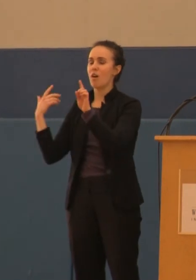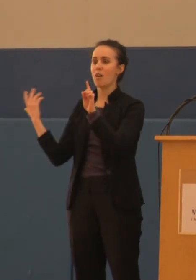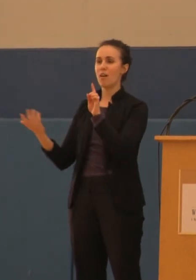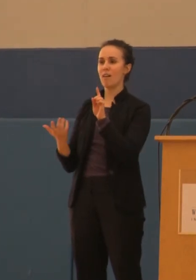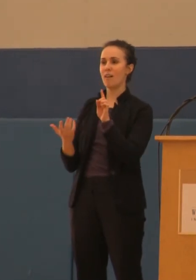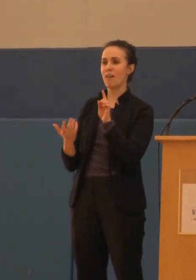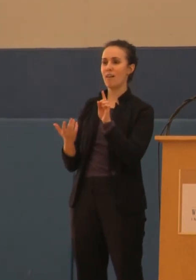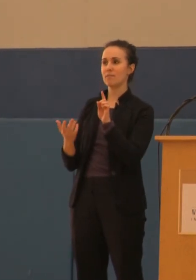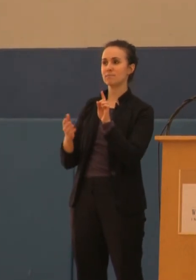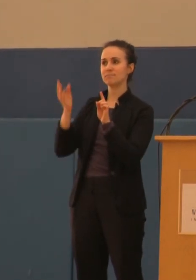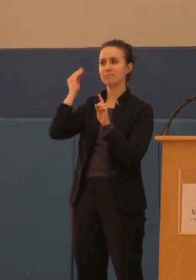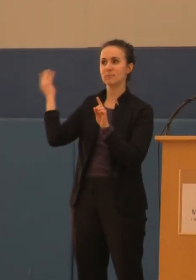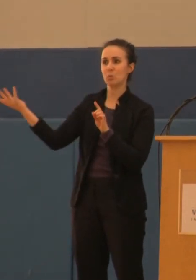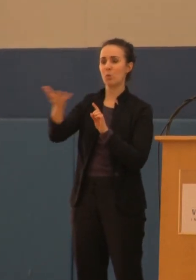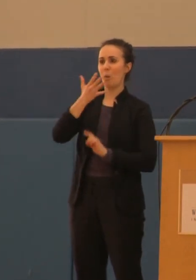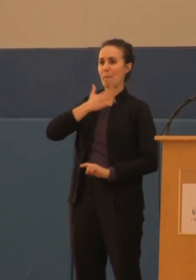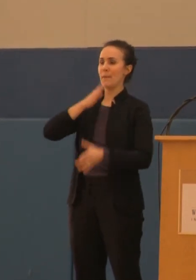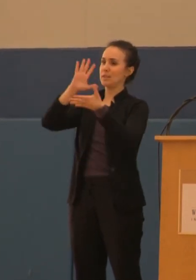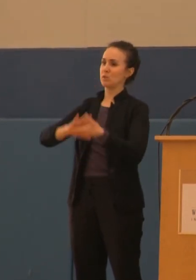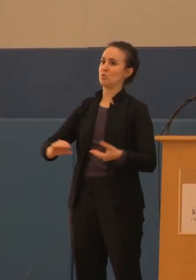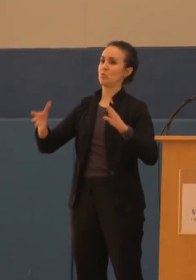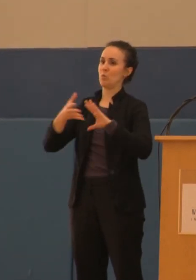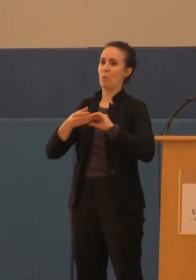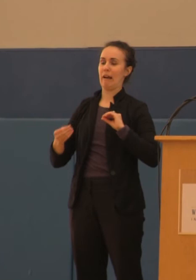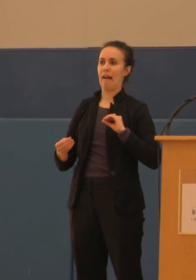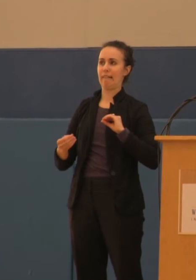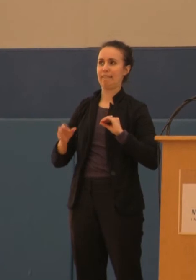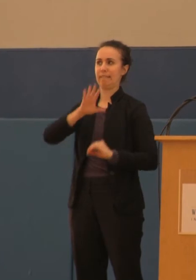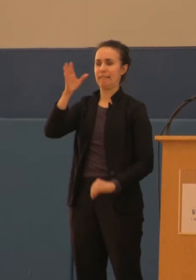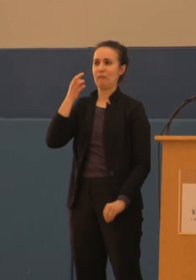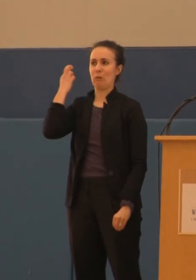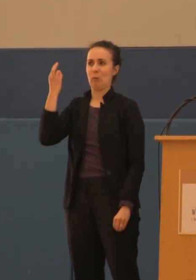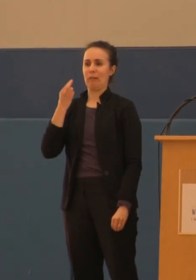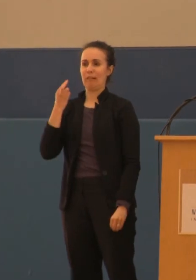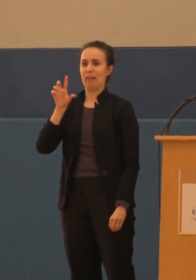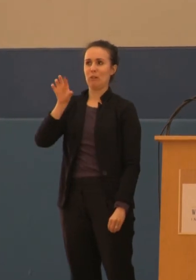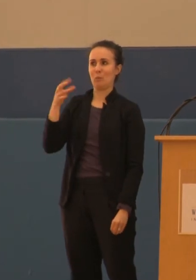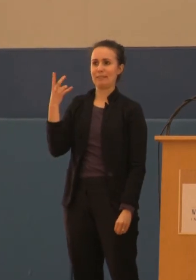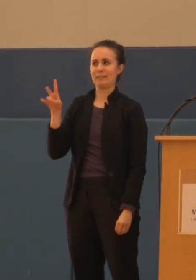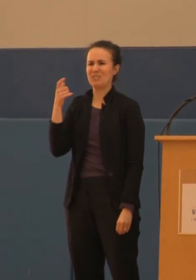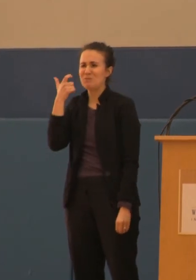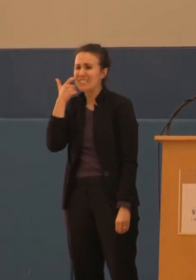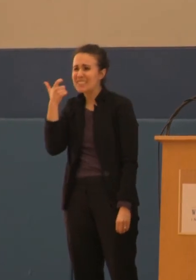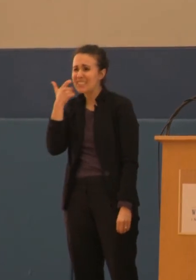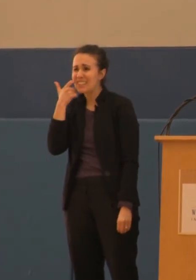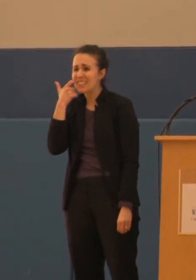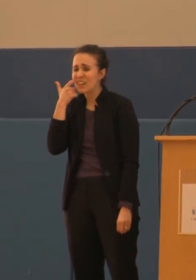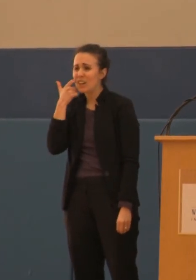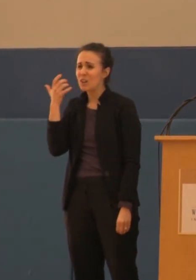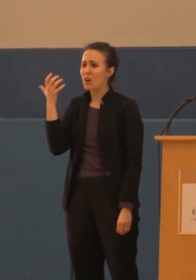wanted voters to know my story, never realizing that in 2017, there